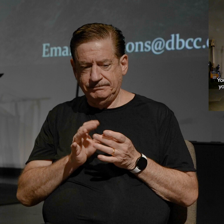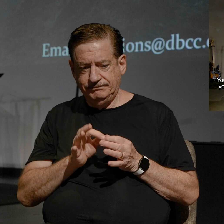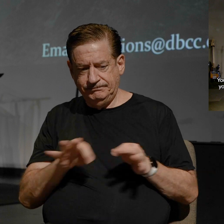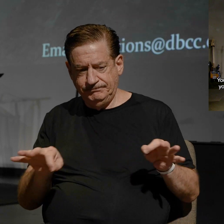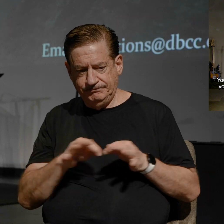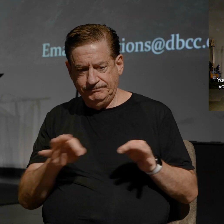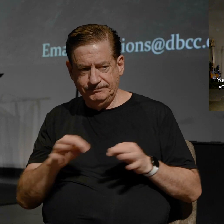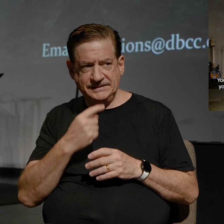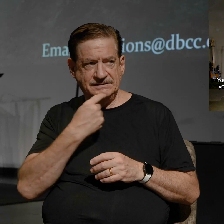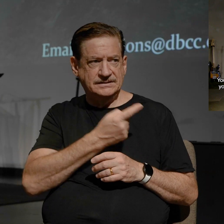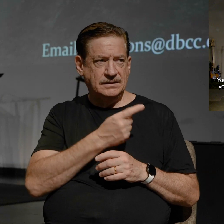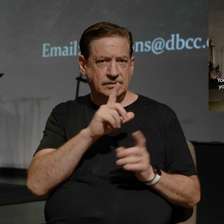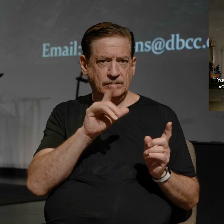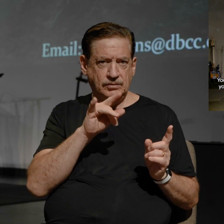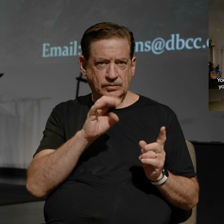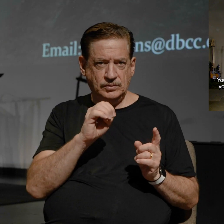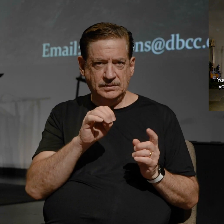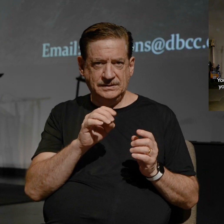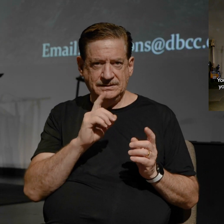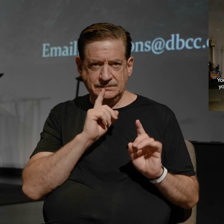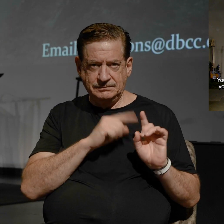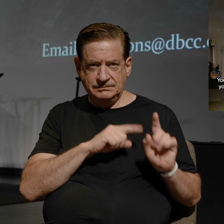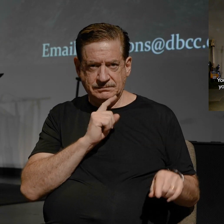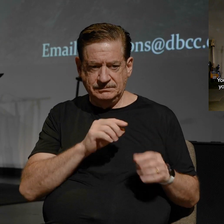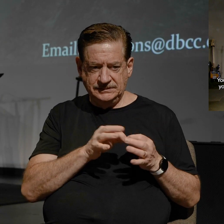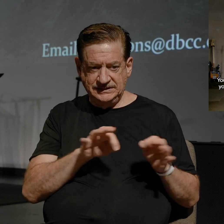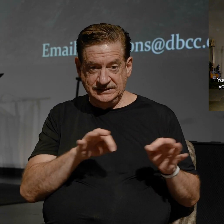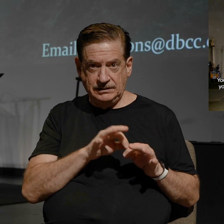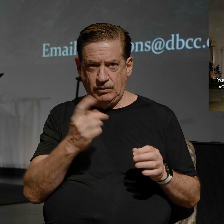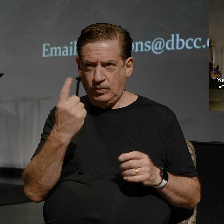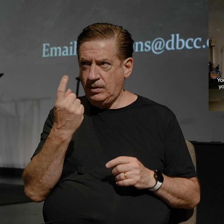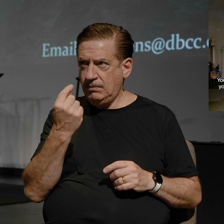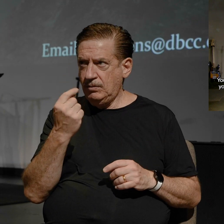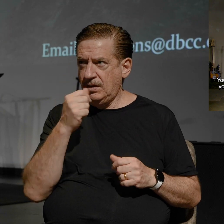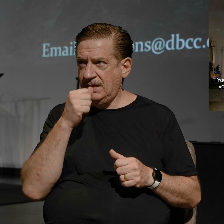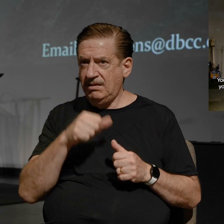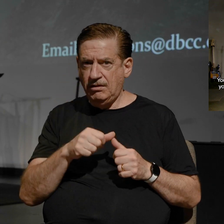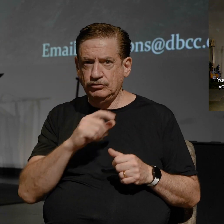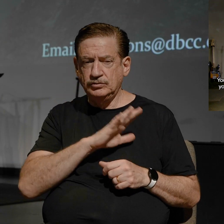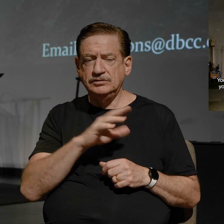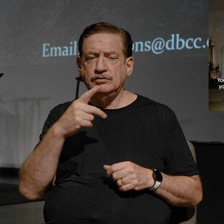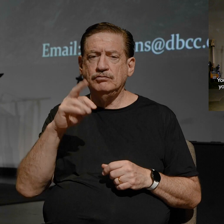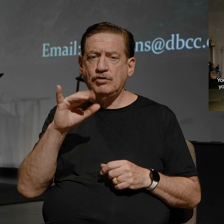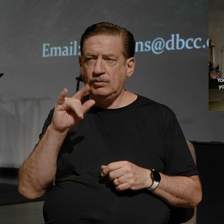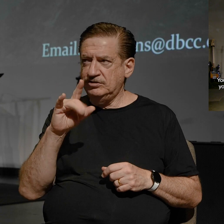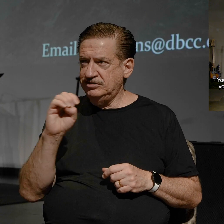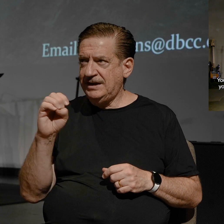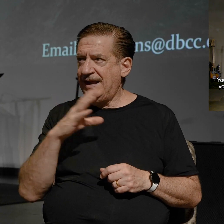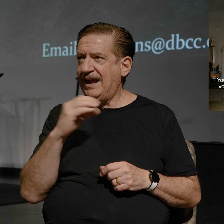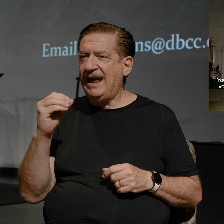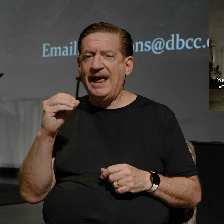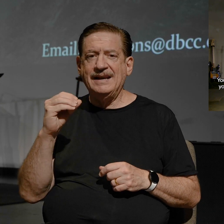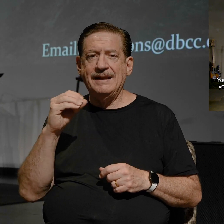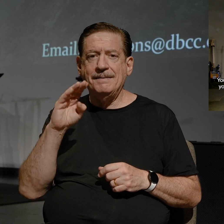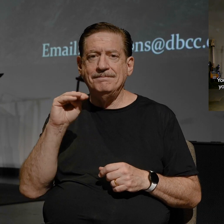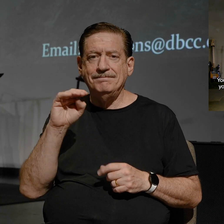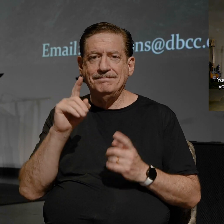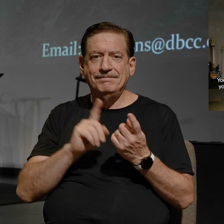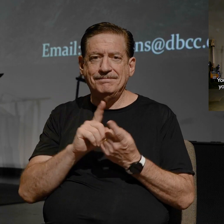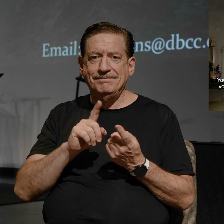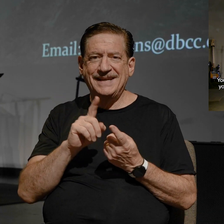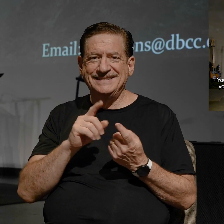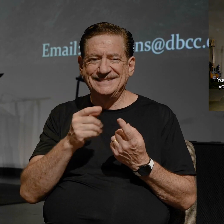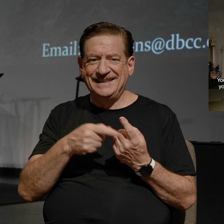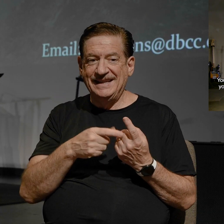perhaps was with him, and he dictated one more letter to his protege and mentee, a young man